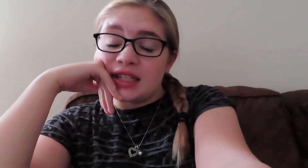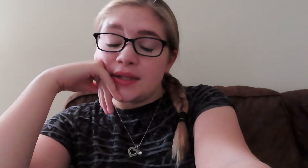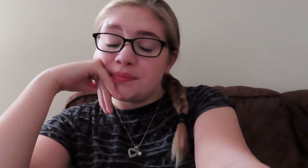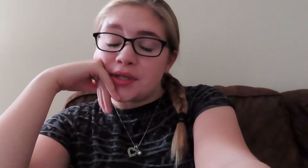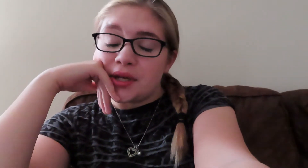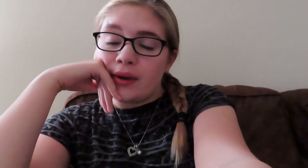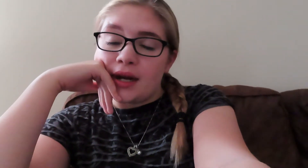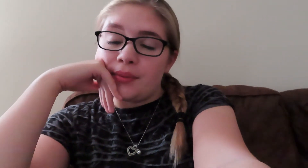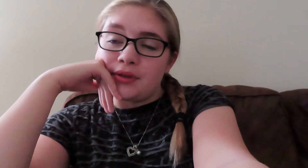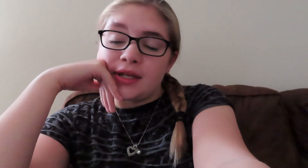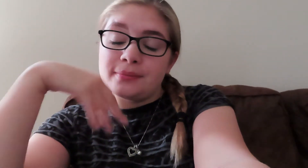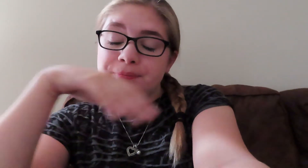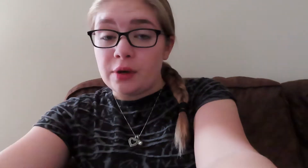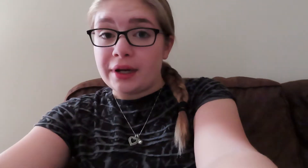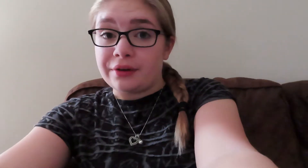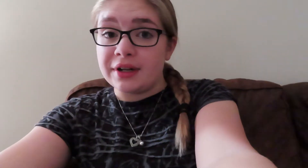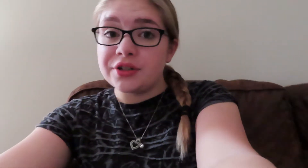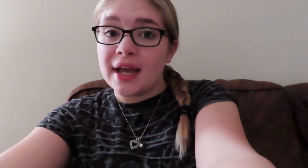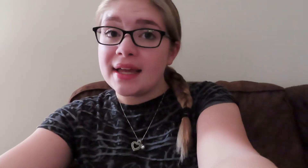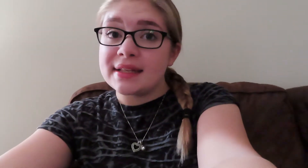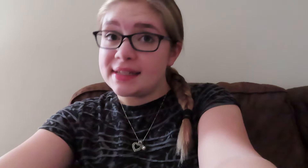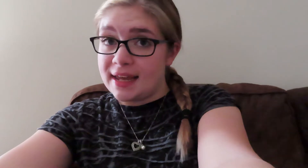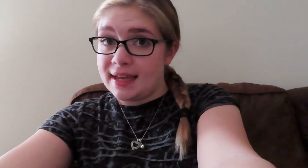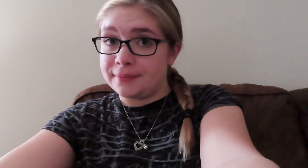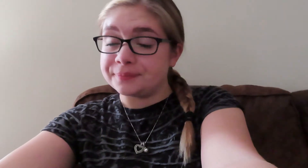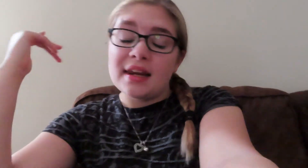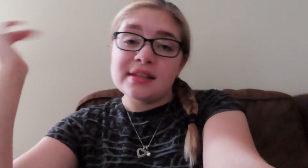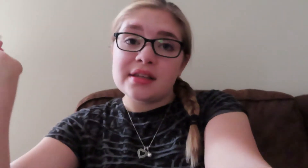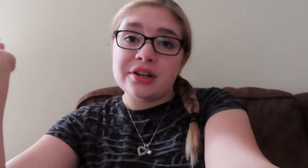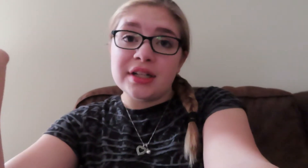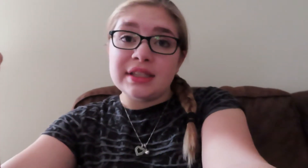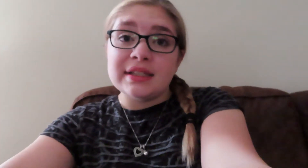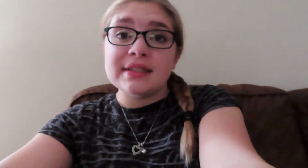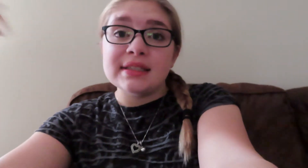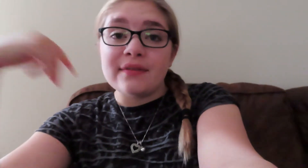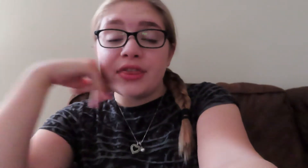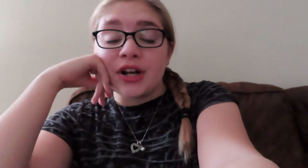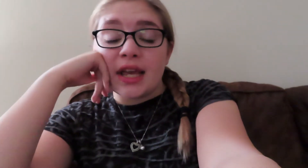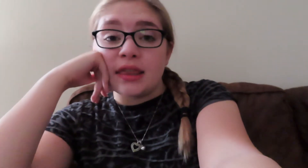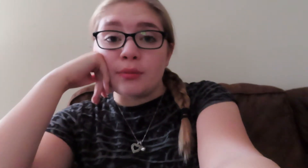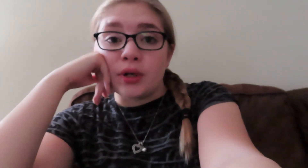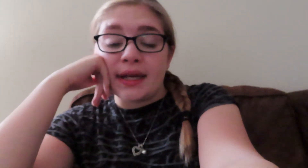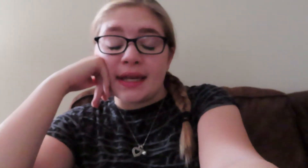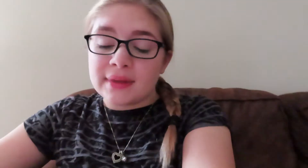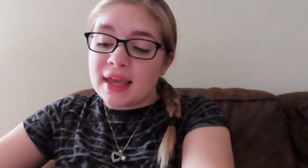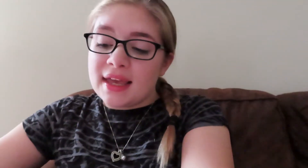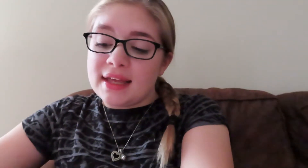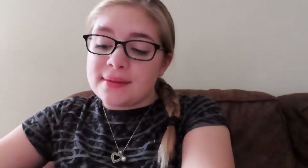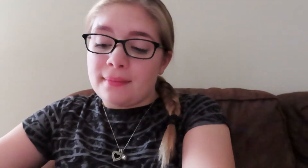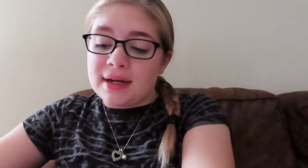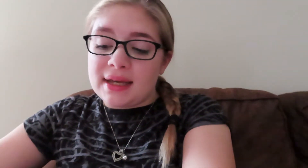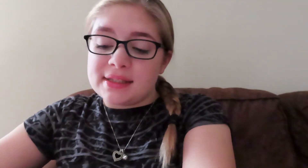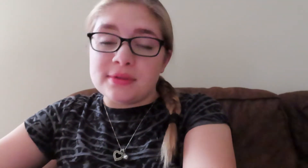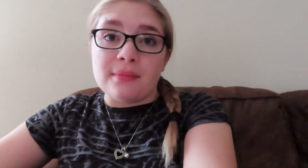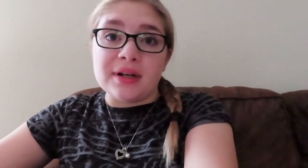like it so i didn't post it so we're gonna retry today it is currently 7 30 in the morning it's monday september